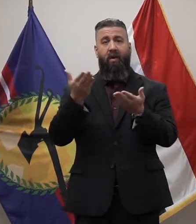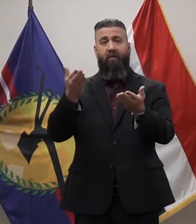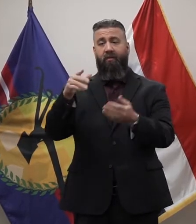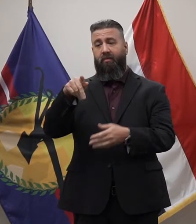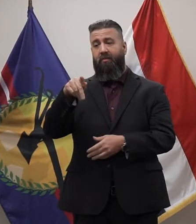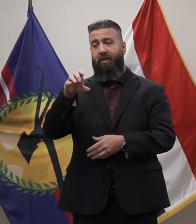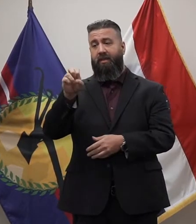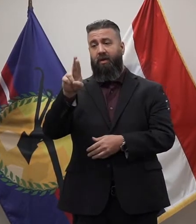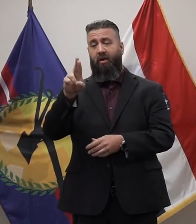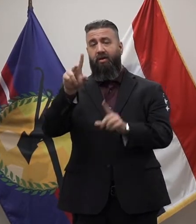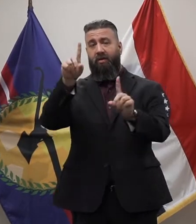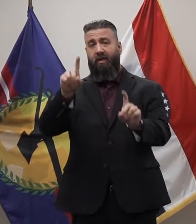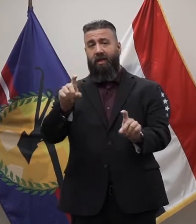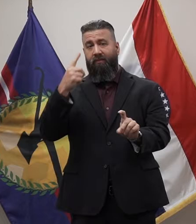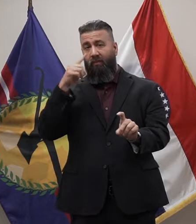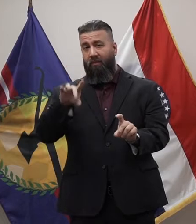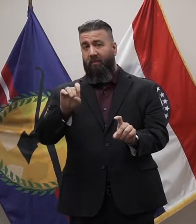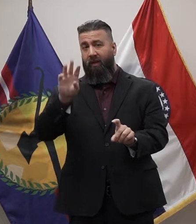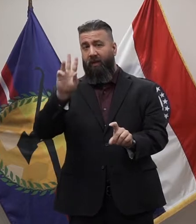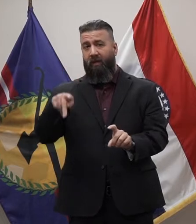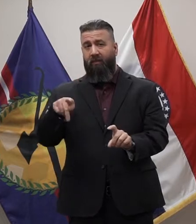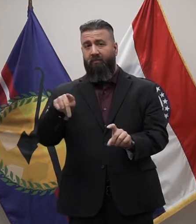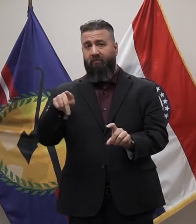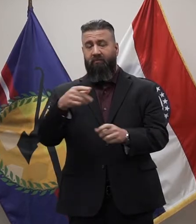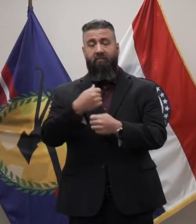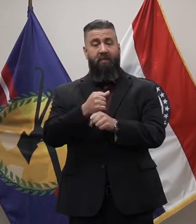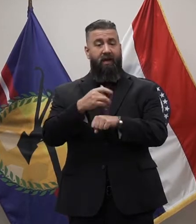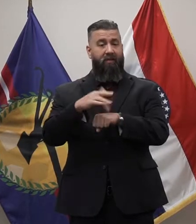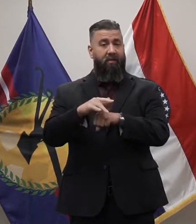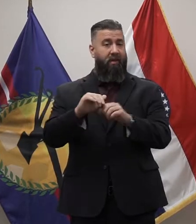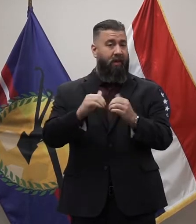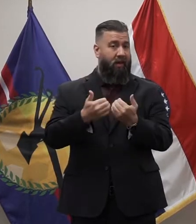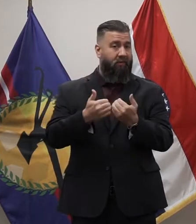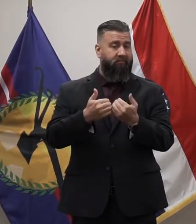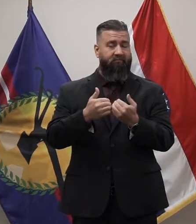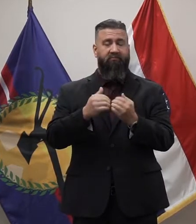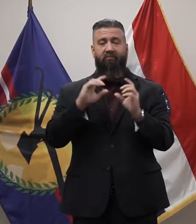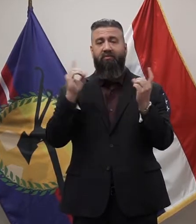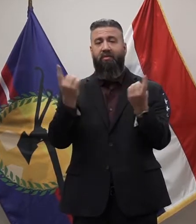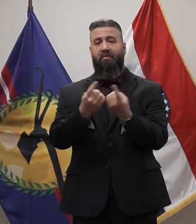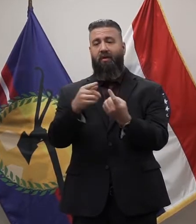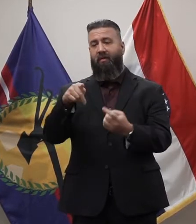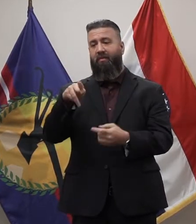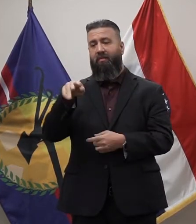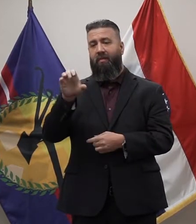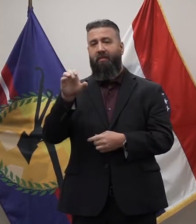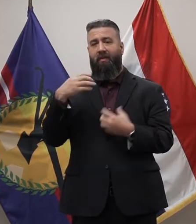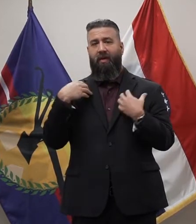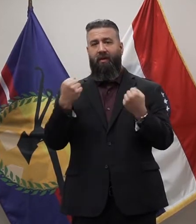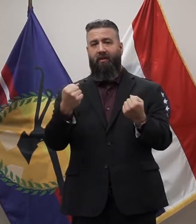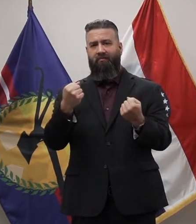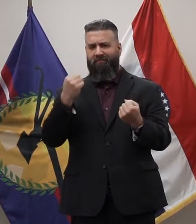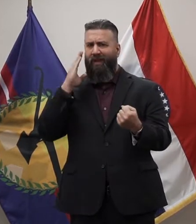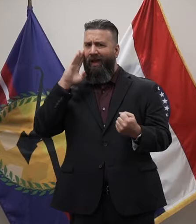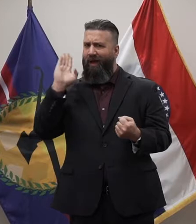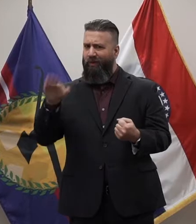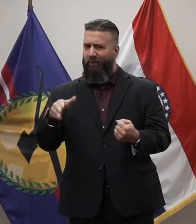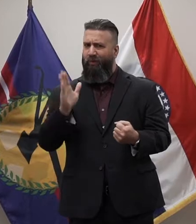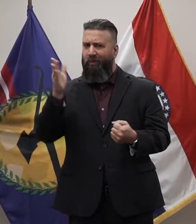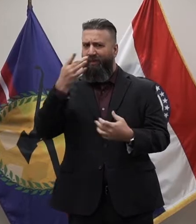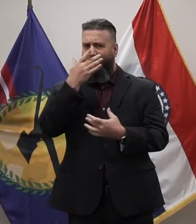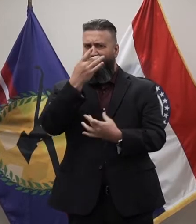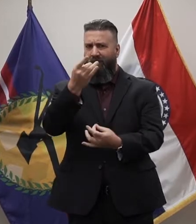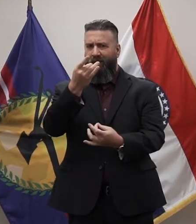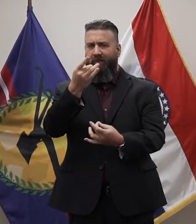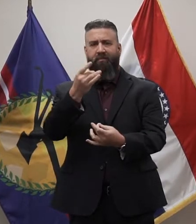PCR tests for pickup made available by the Department of Health, I knew that there would be interest. But I did not mean